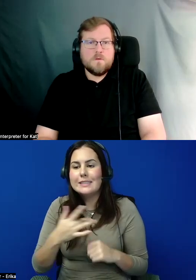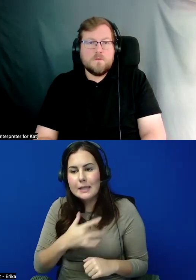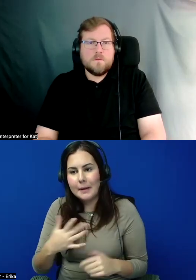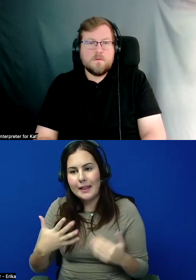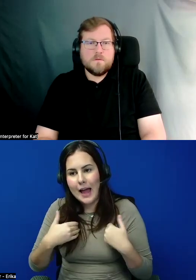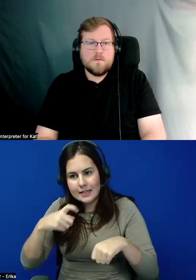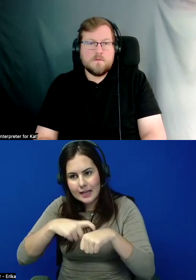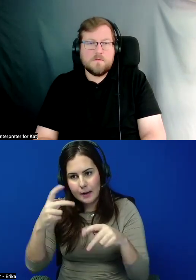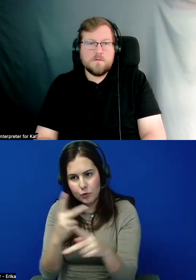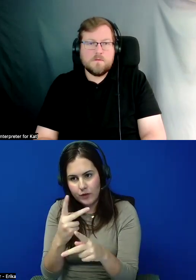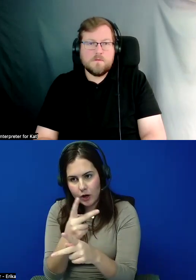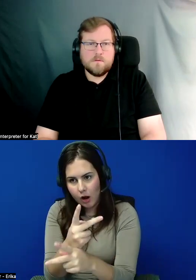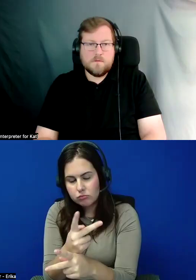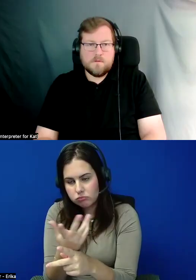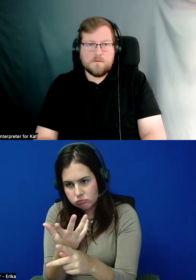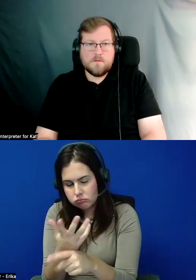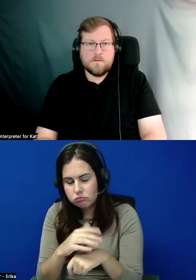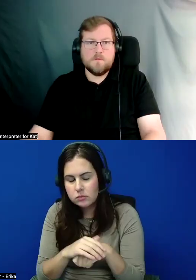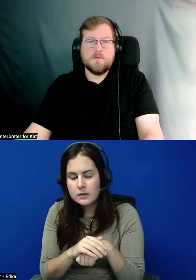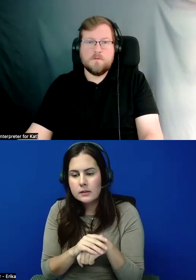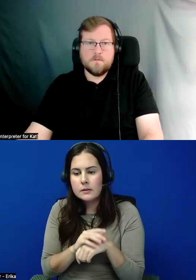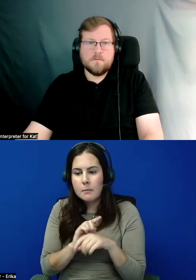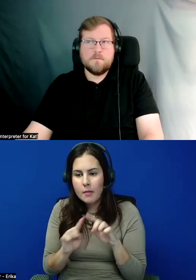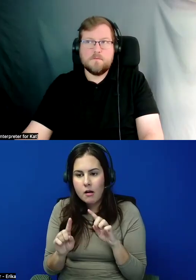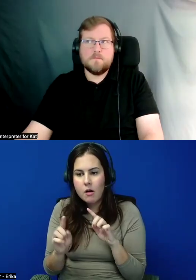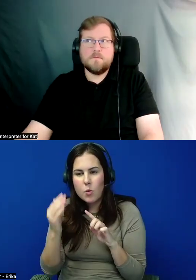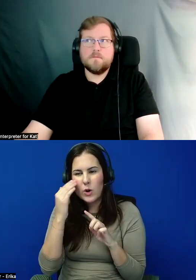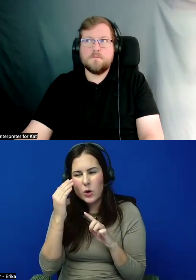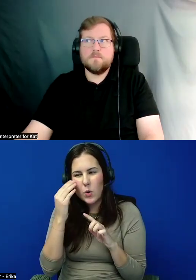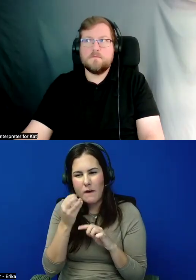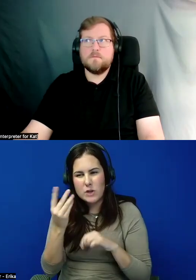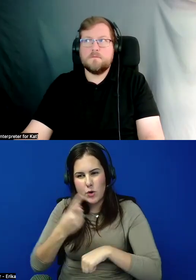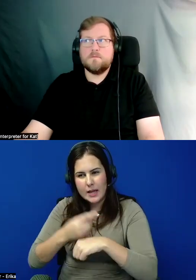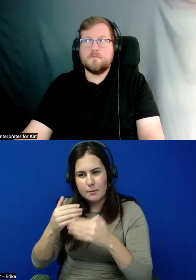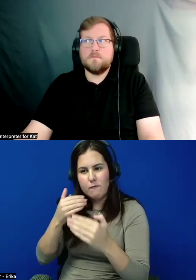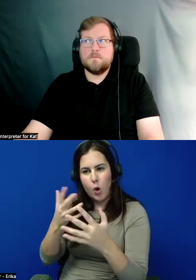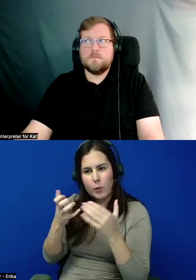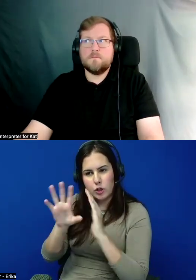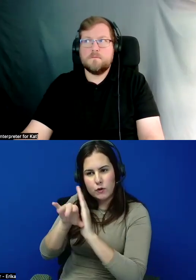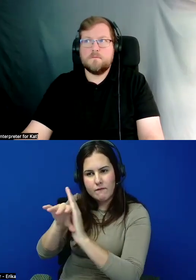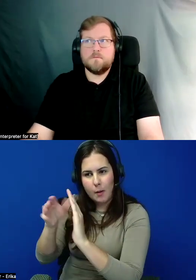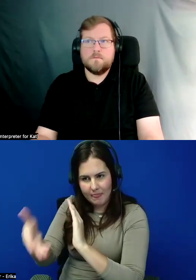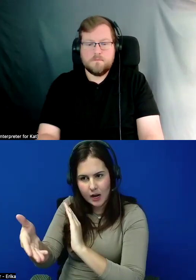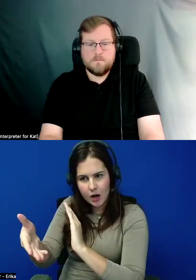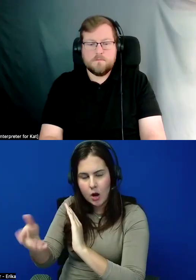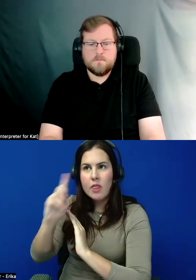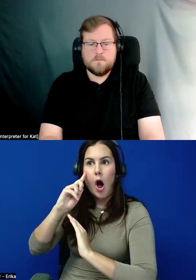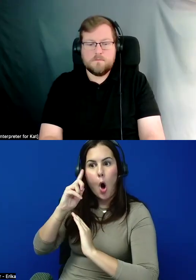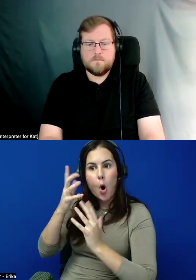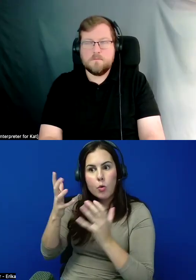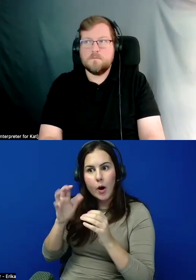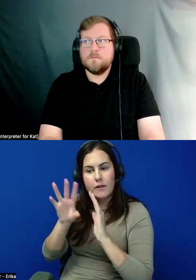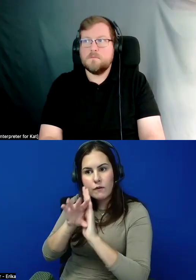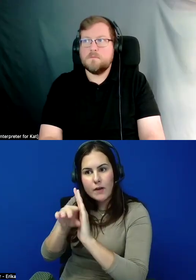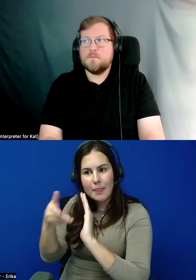couldn't use, but we kind of knew that a few days in advance, right? Like we would be like, oh, we'd love to use this place, and then we'd try to figure